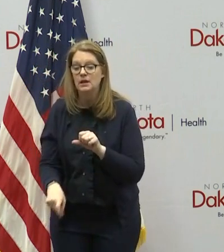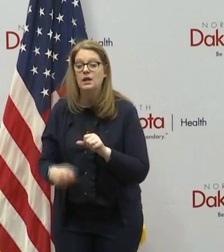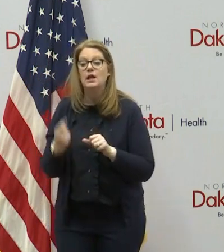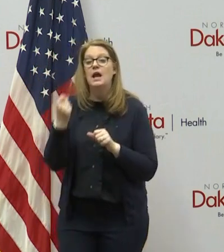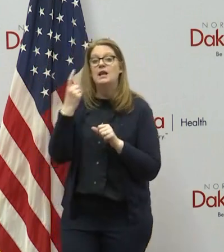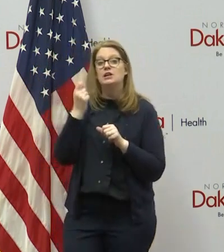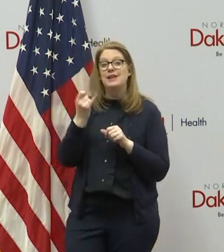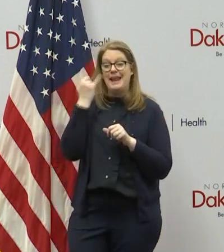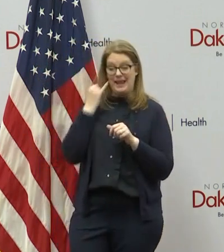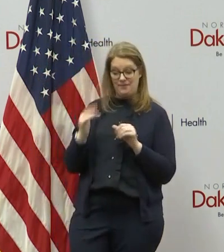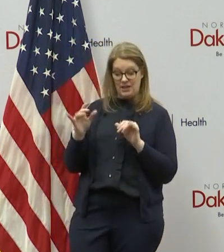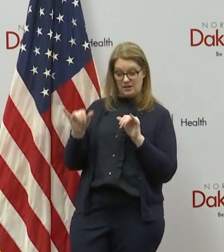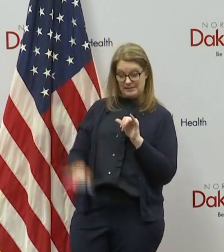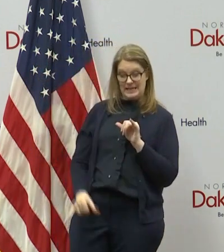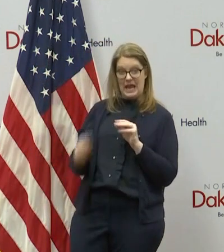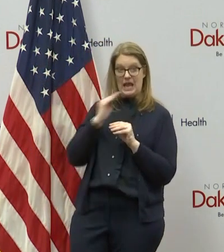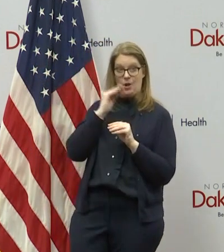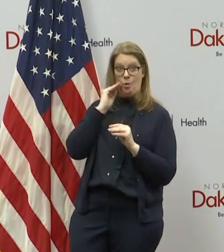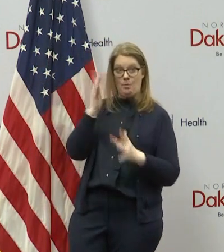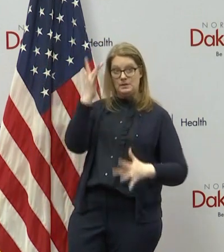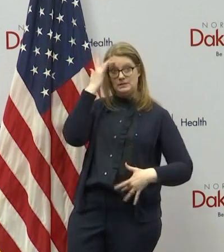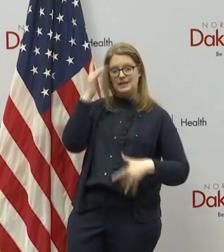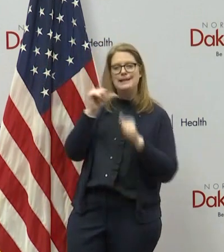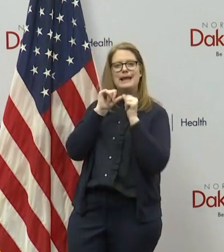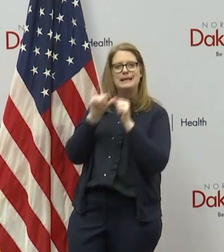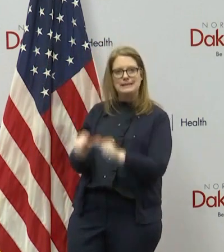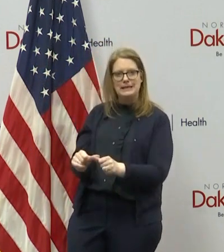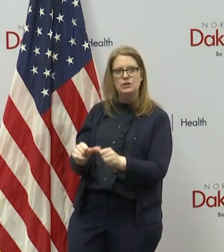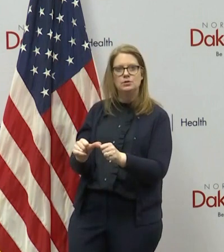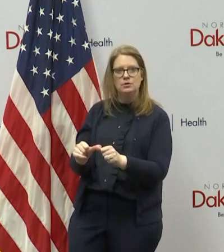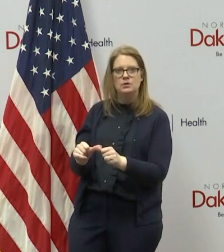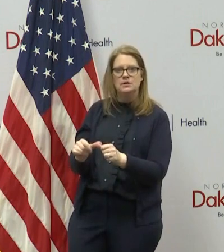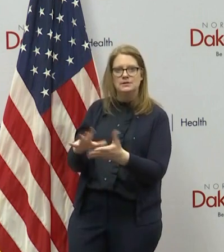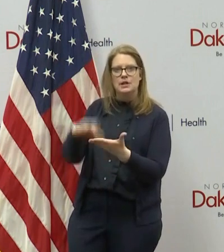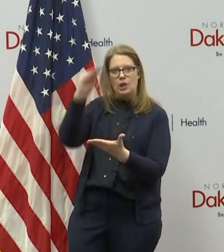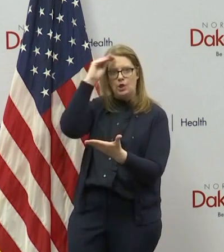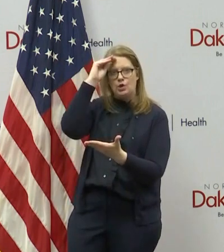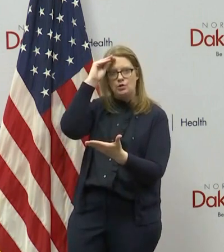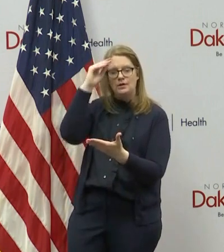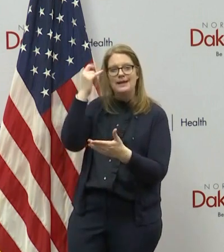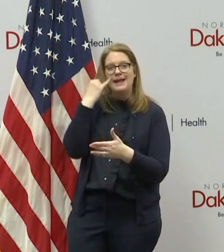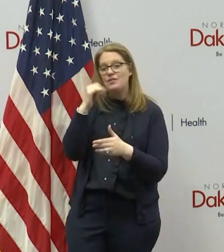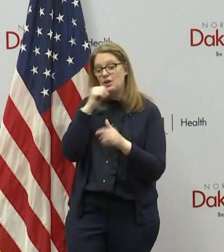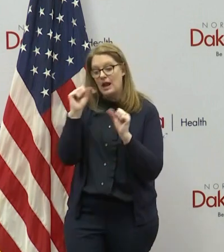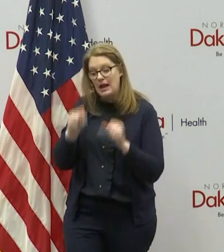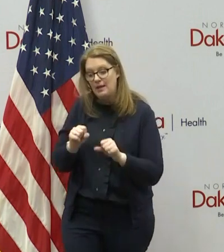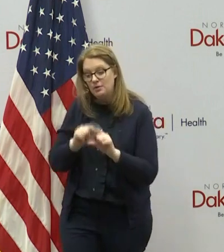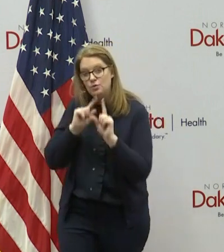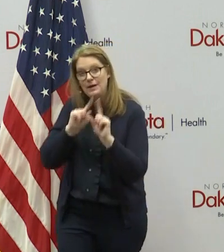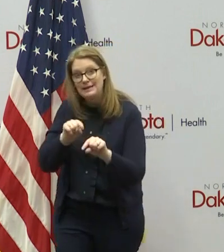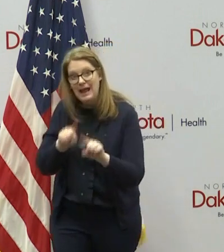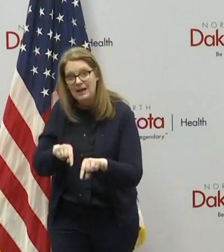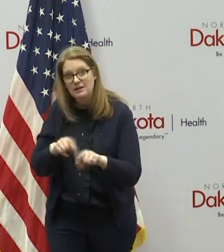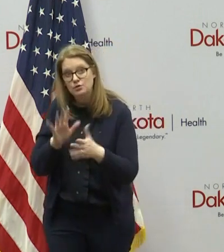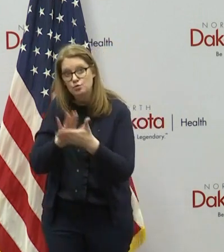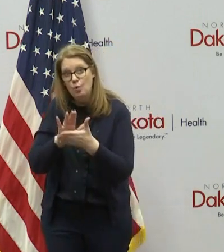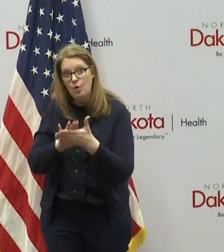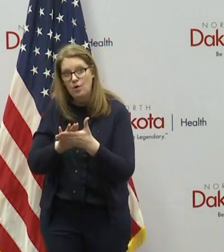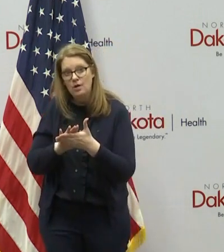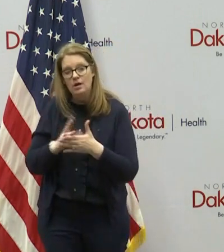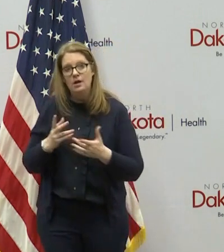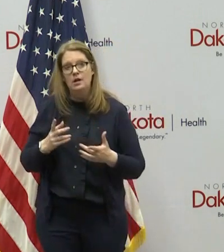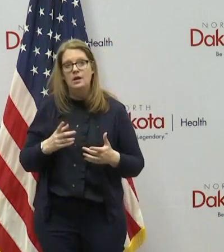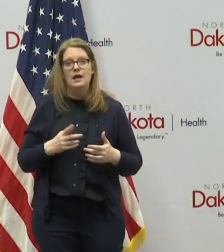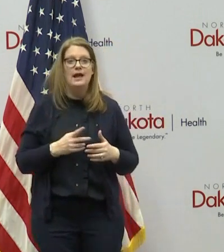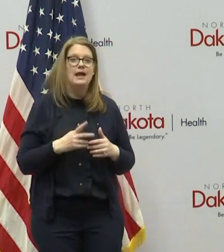to receive instruction at their home if they're not able to attend or while they're recovering, and to not